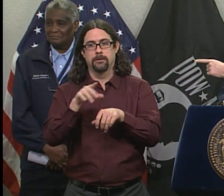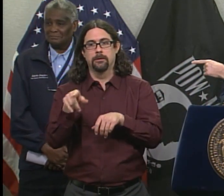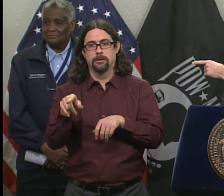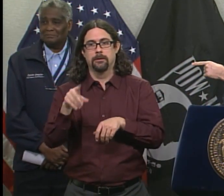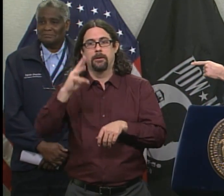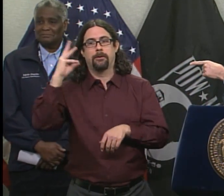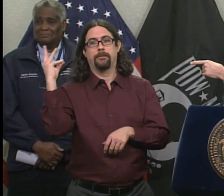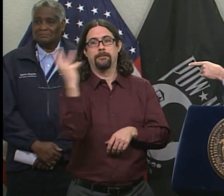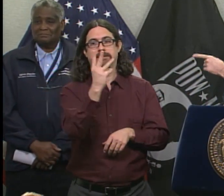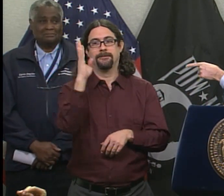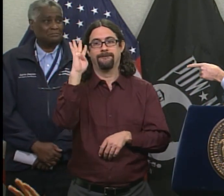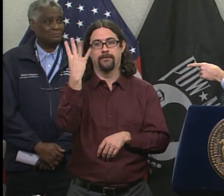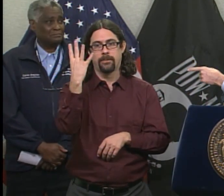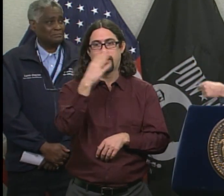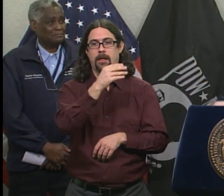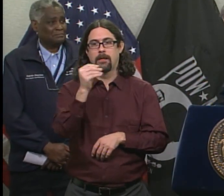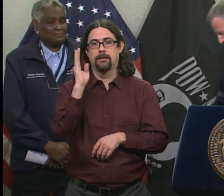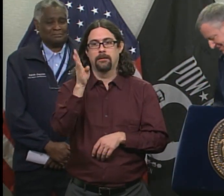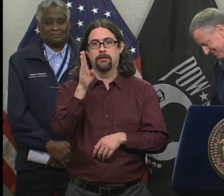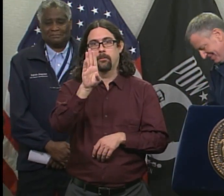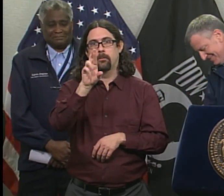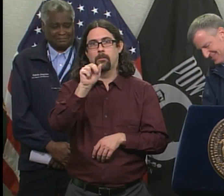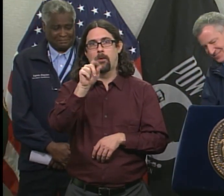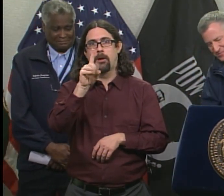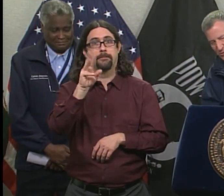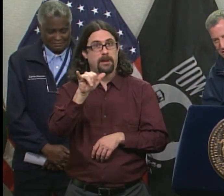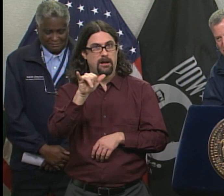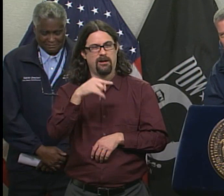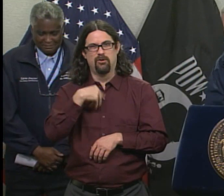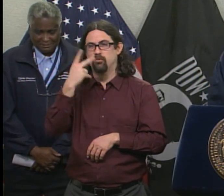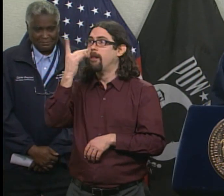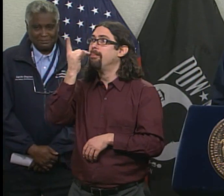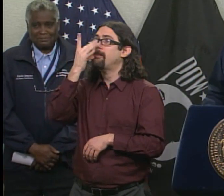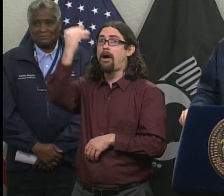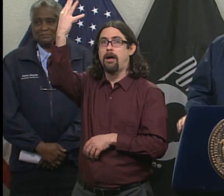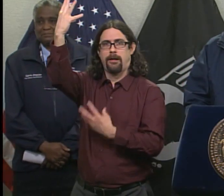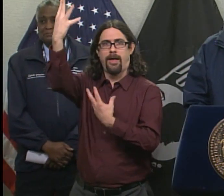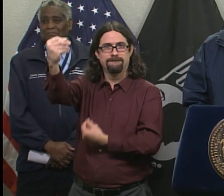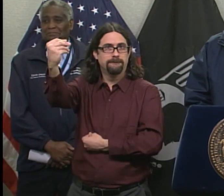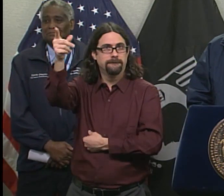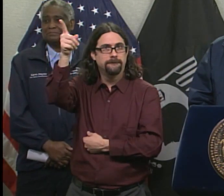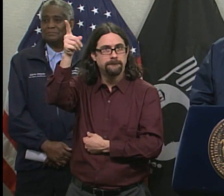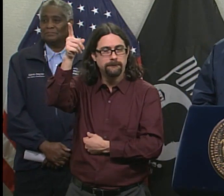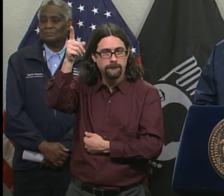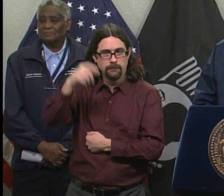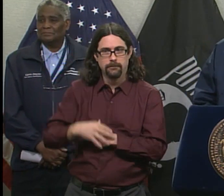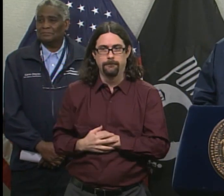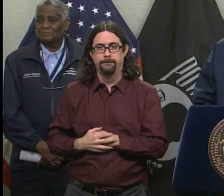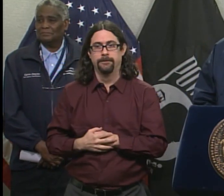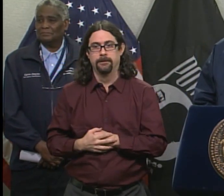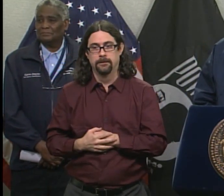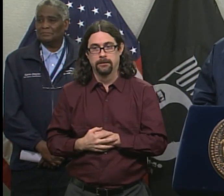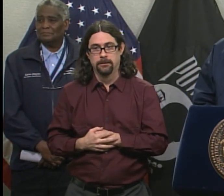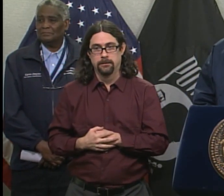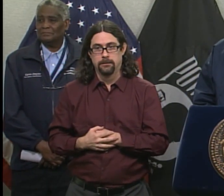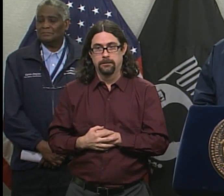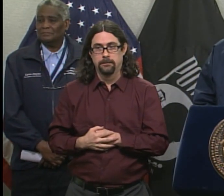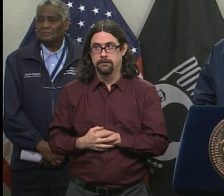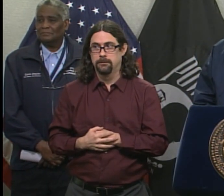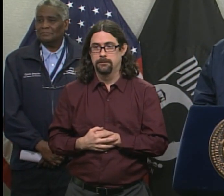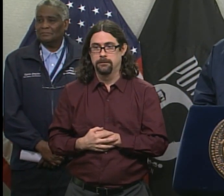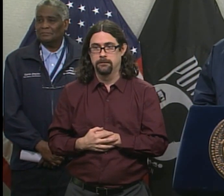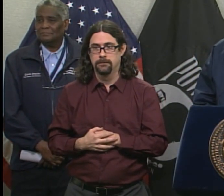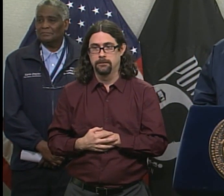West 4th, I'll remind you, West 4th and Broadway. West 4th and Broadway. Does that make sense? Does that,